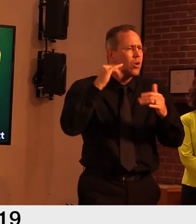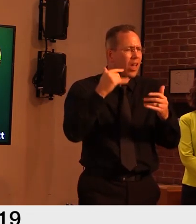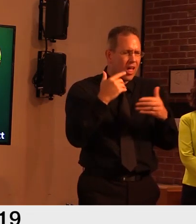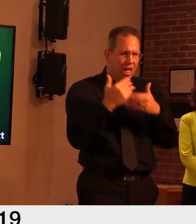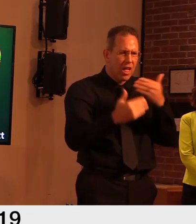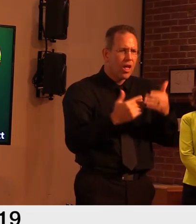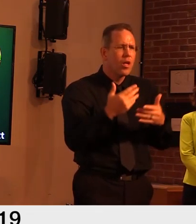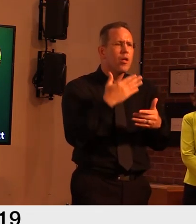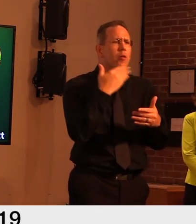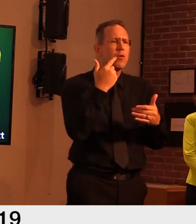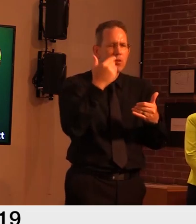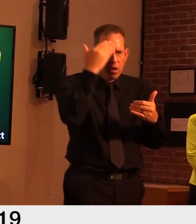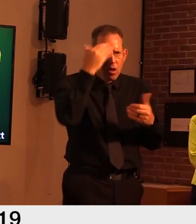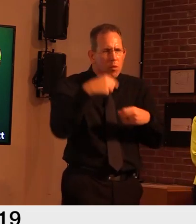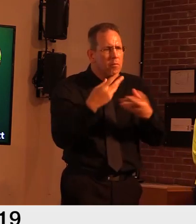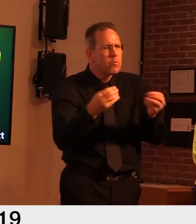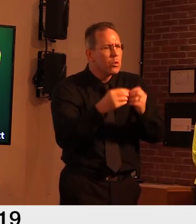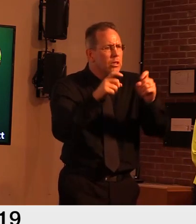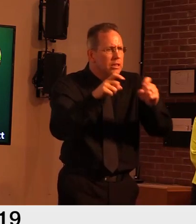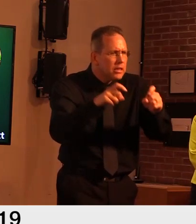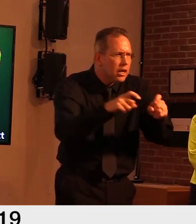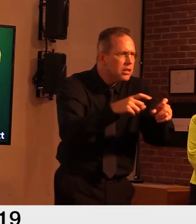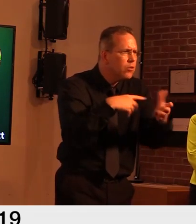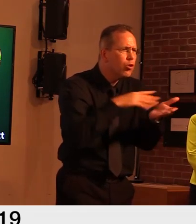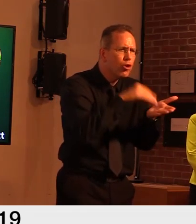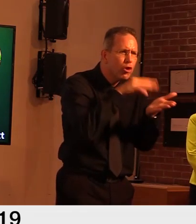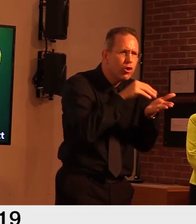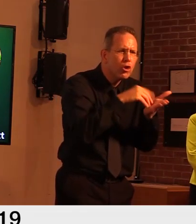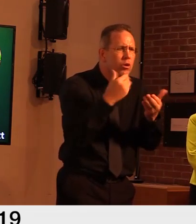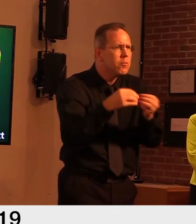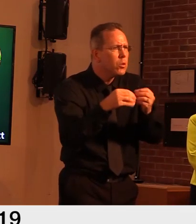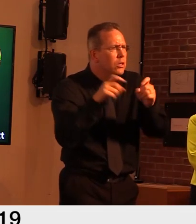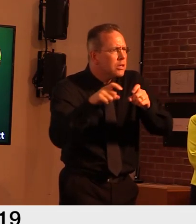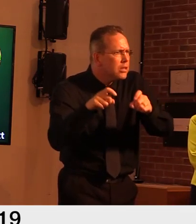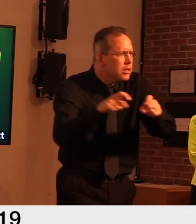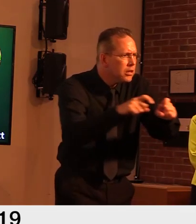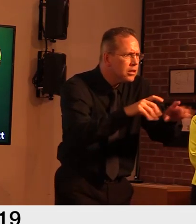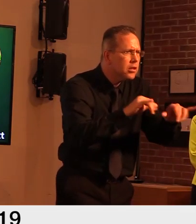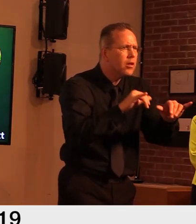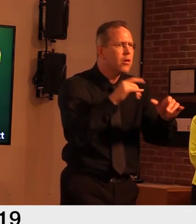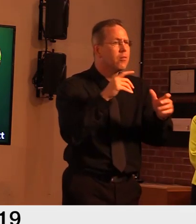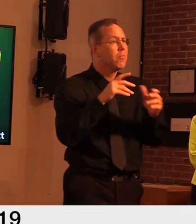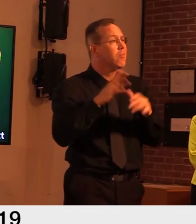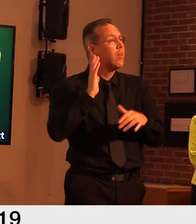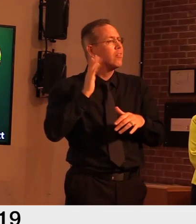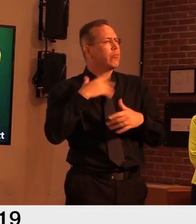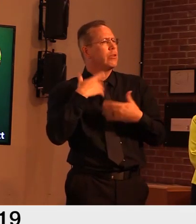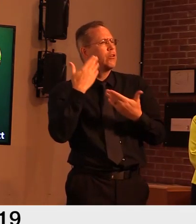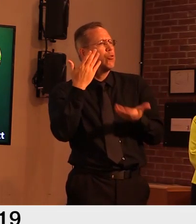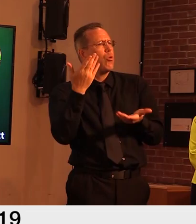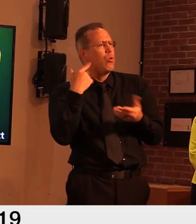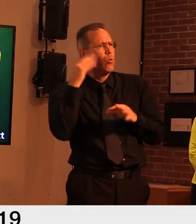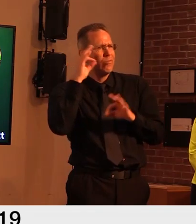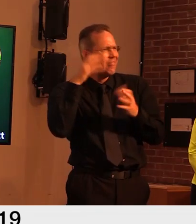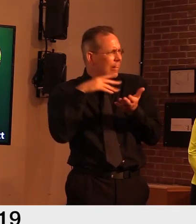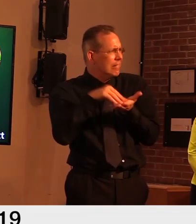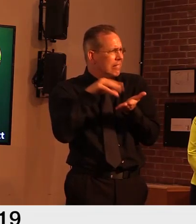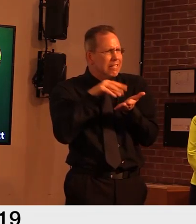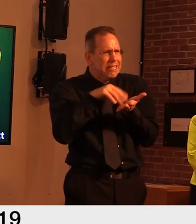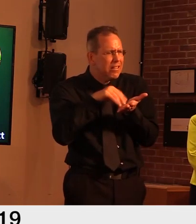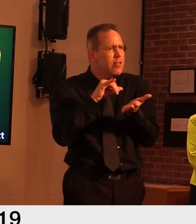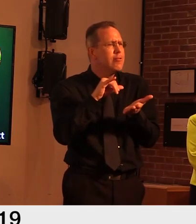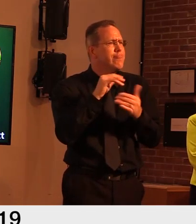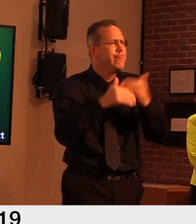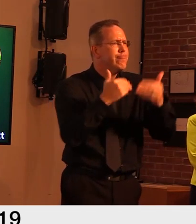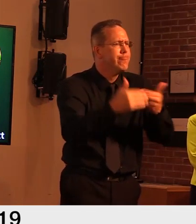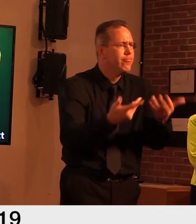we can only deal with what we know about at the time. And people came to a game, dispersed, and